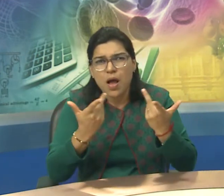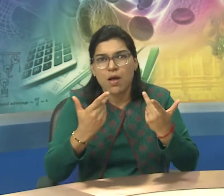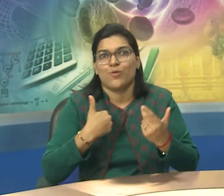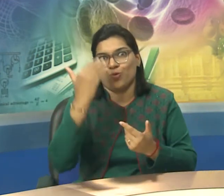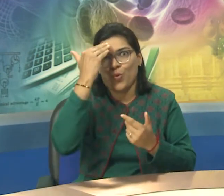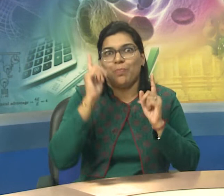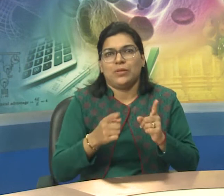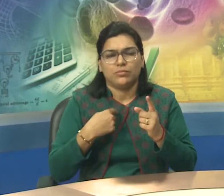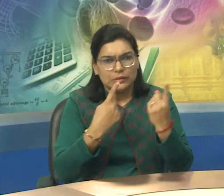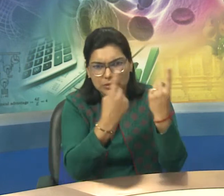communicate them